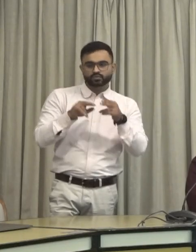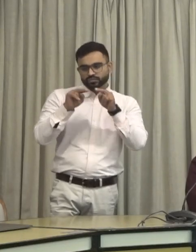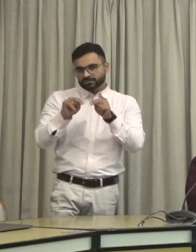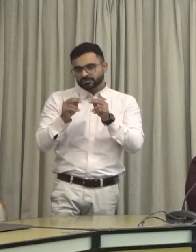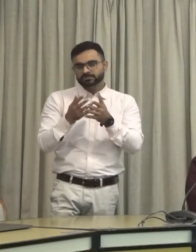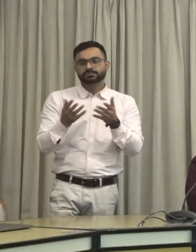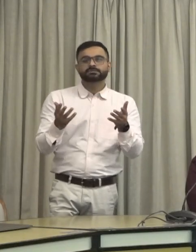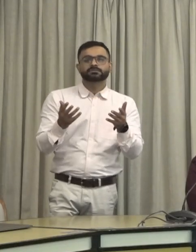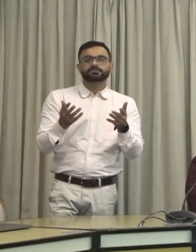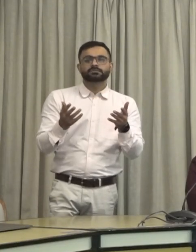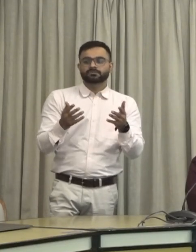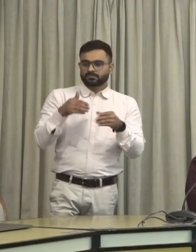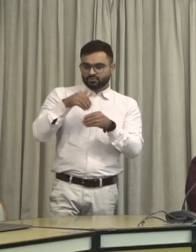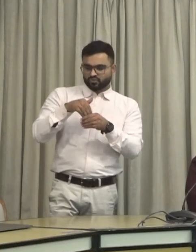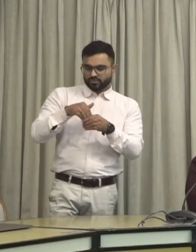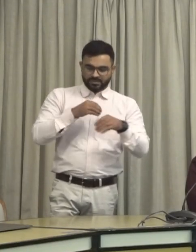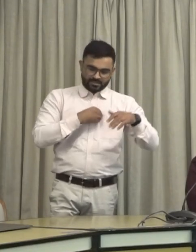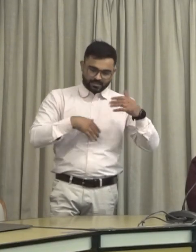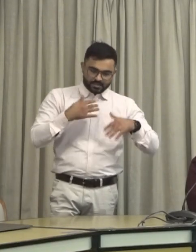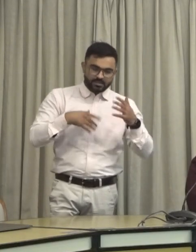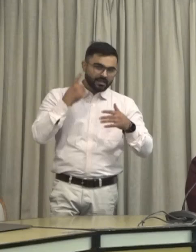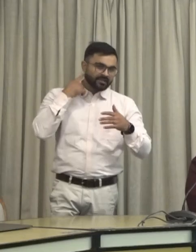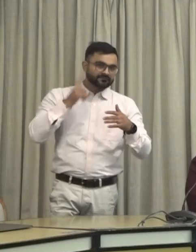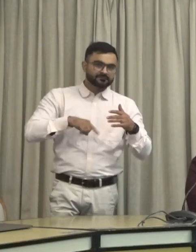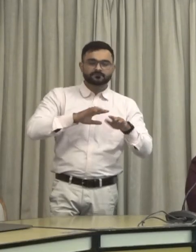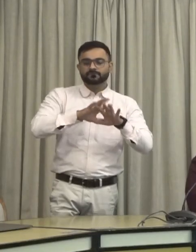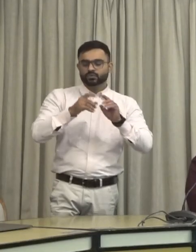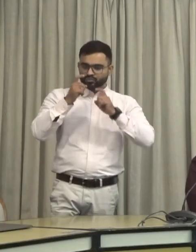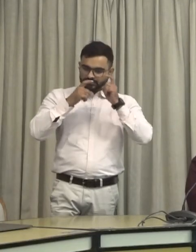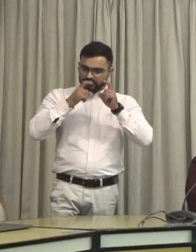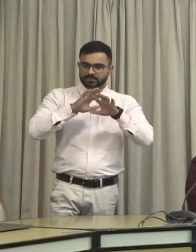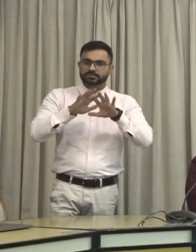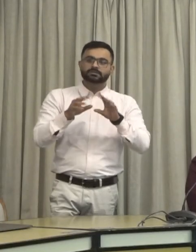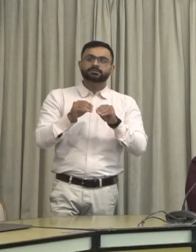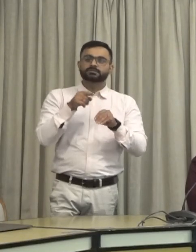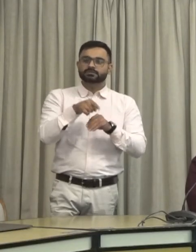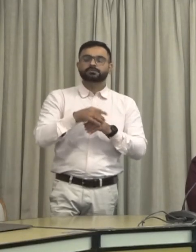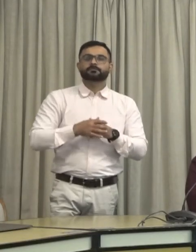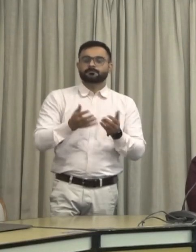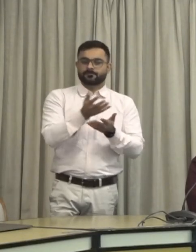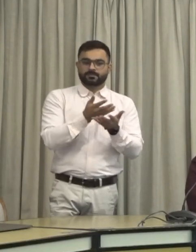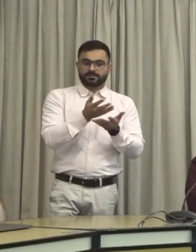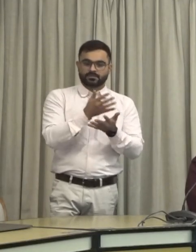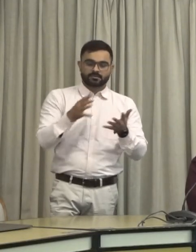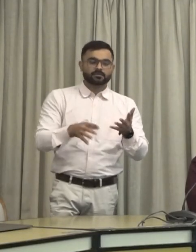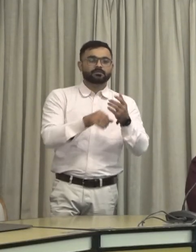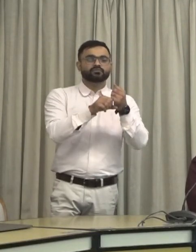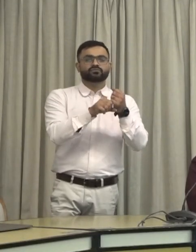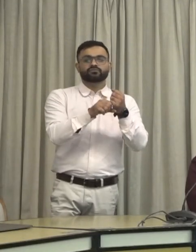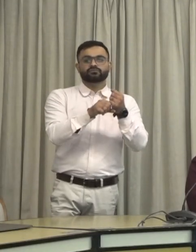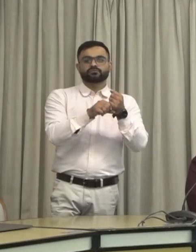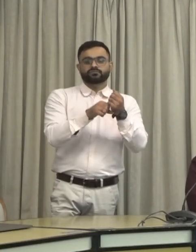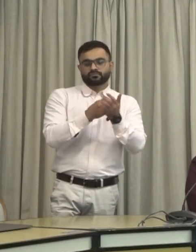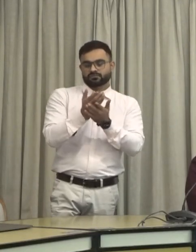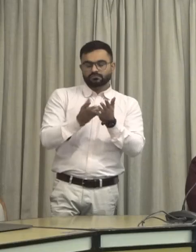dying, the imposed sufferings, avoidable suffering. We are thinking about them. And this discussion has come about in